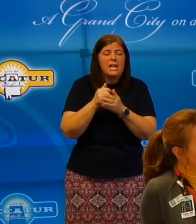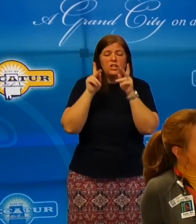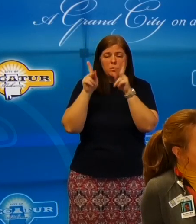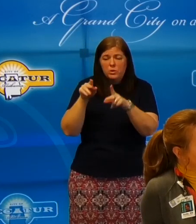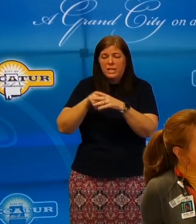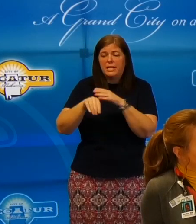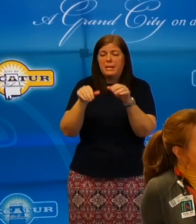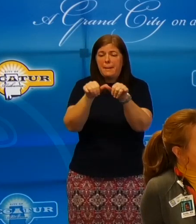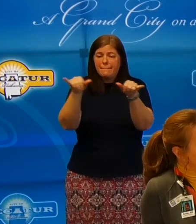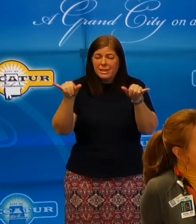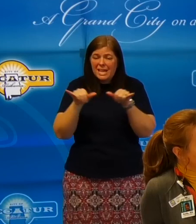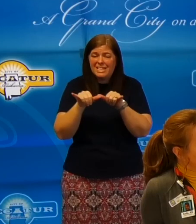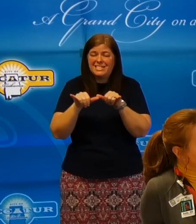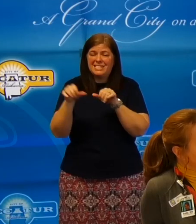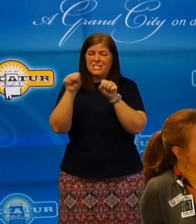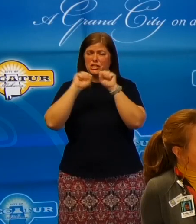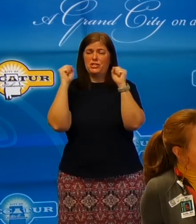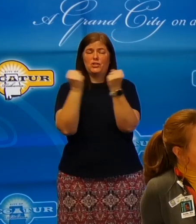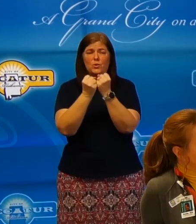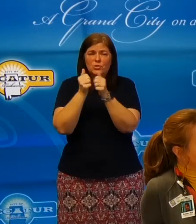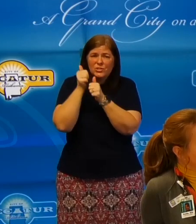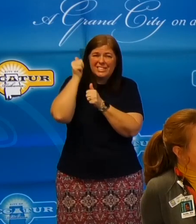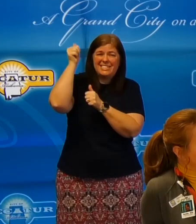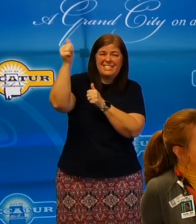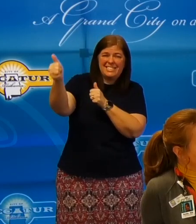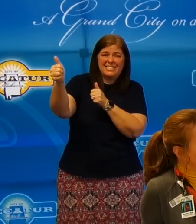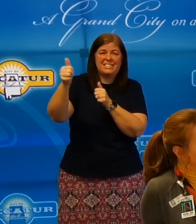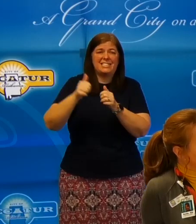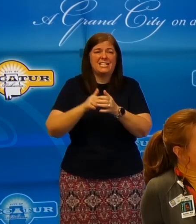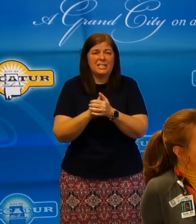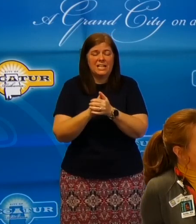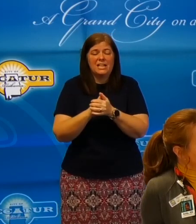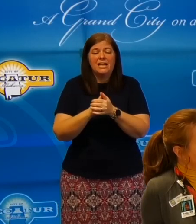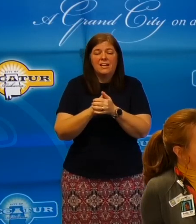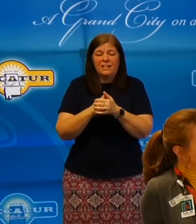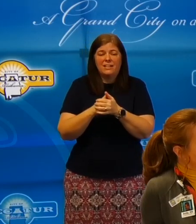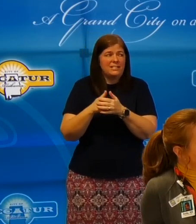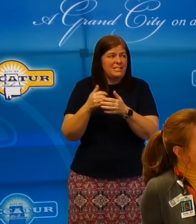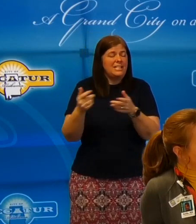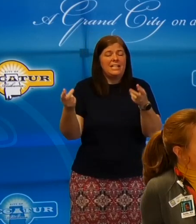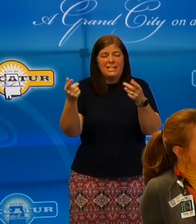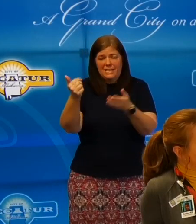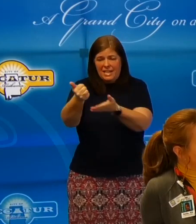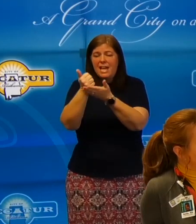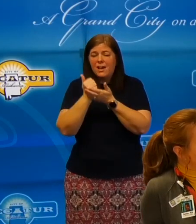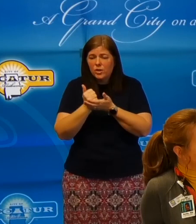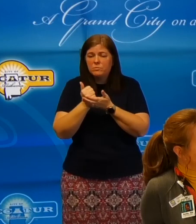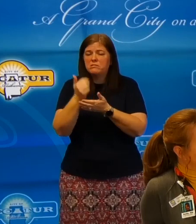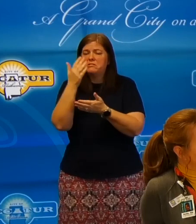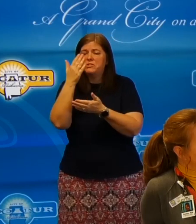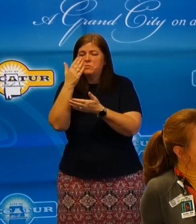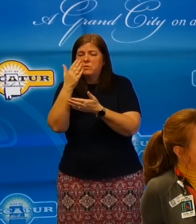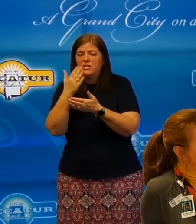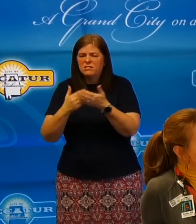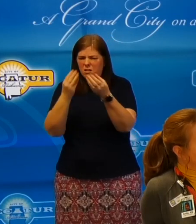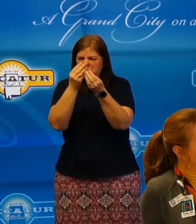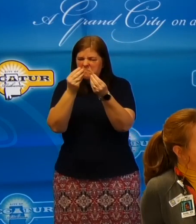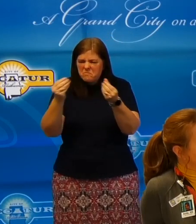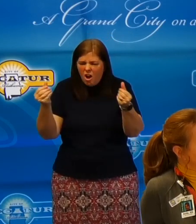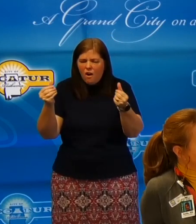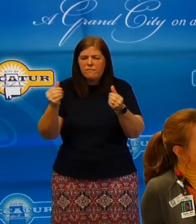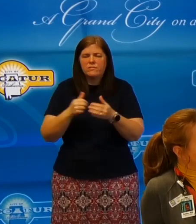distancing aspect of it, those level off quite quickly. If they don't, you get those extreme numbers that have been put out